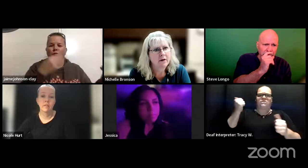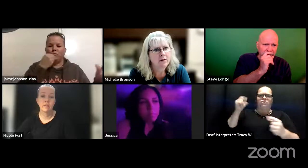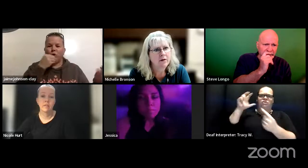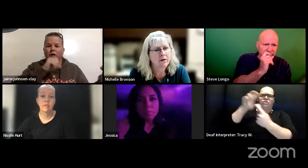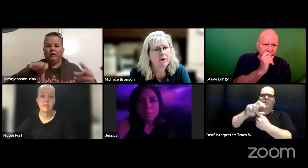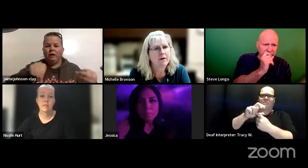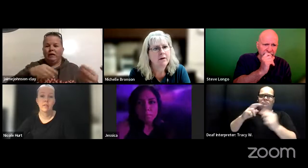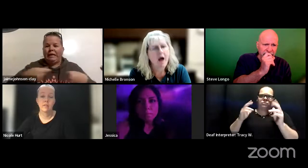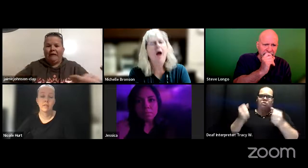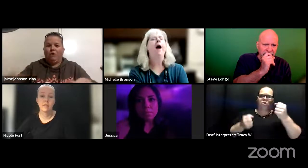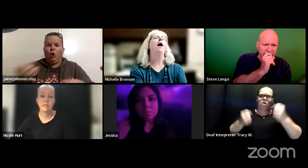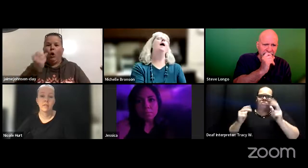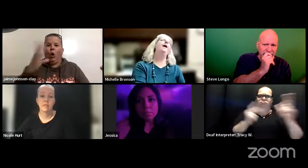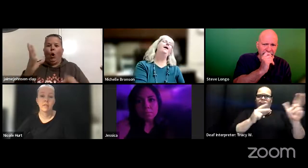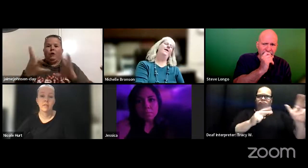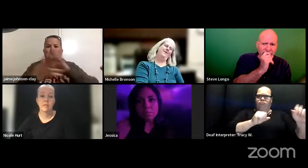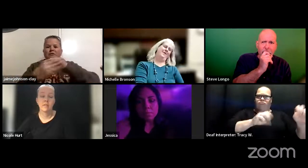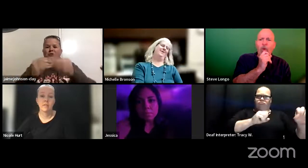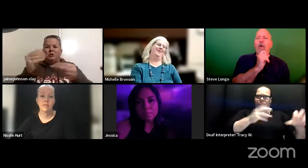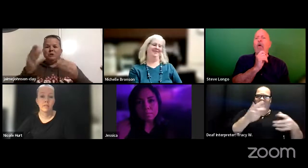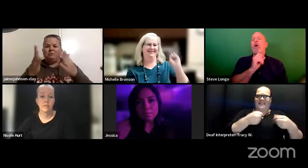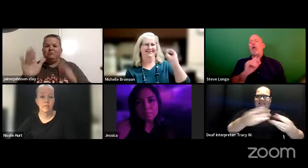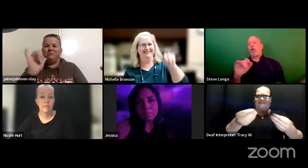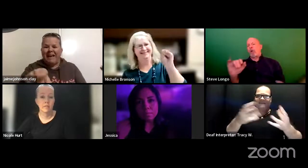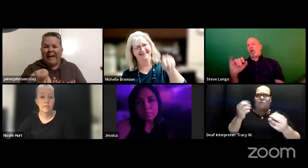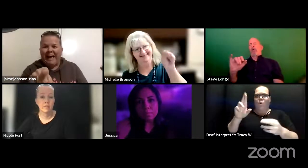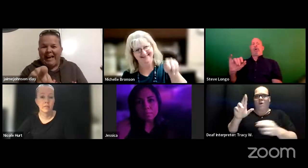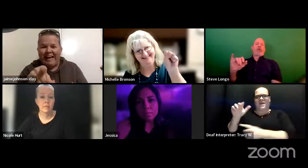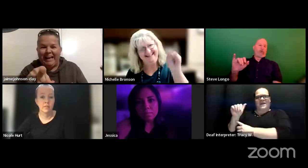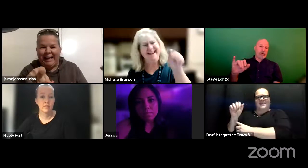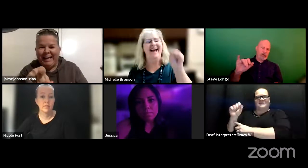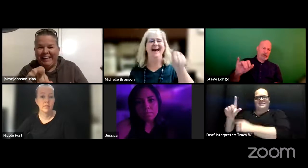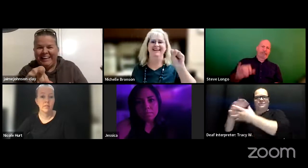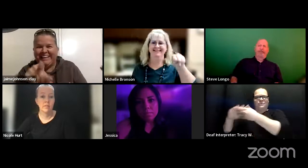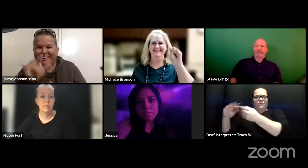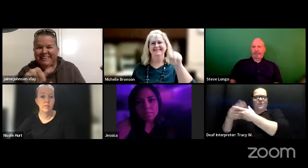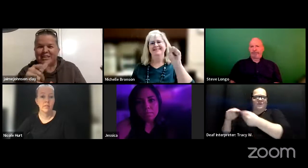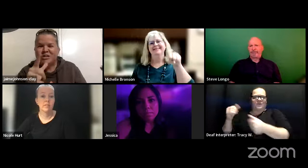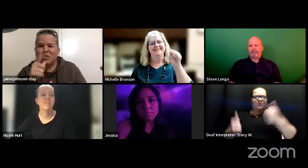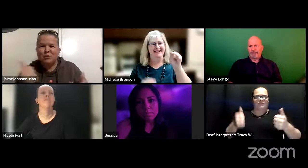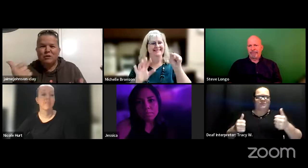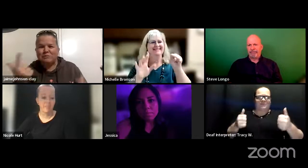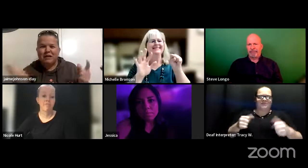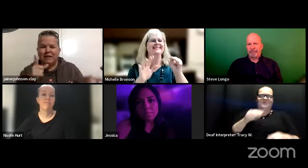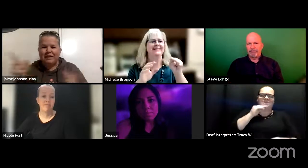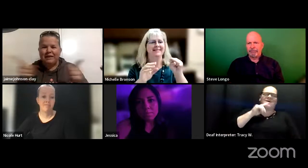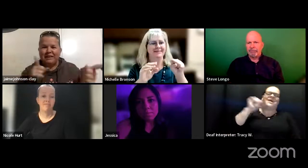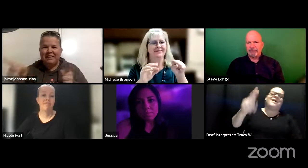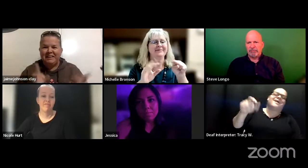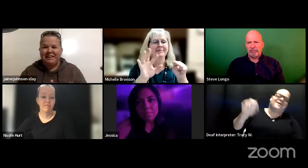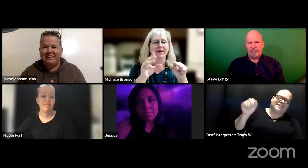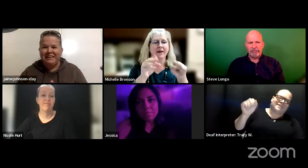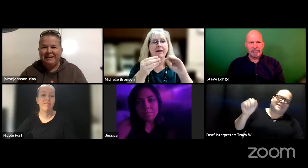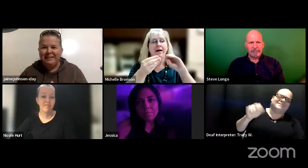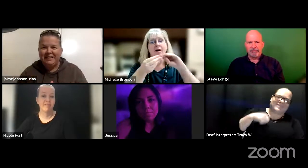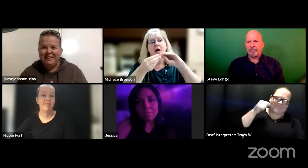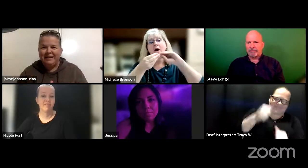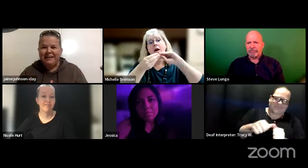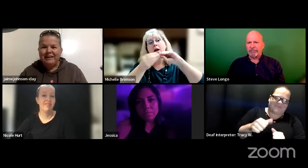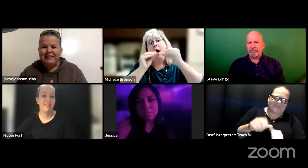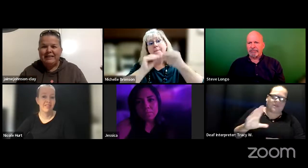to see who had the best display or performance with the